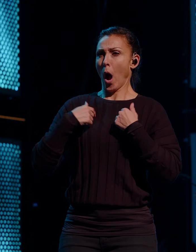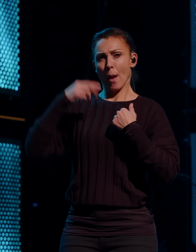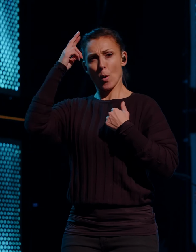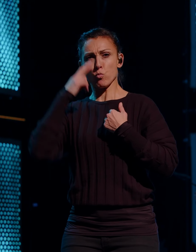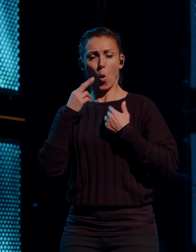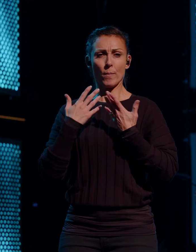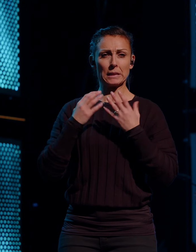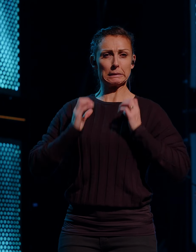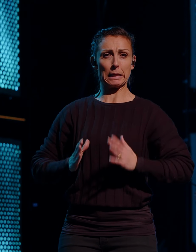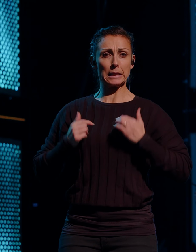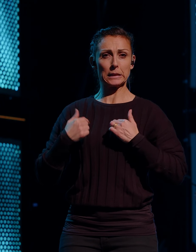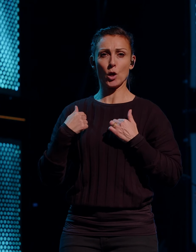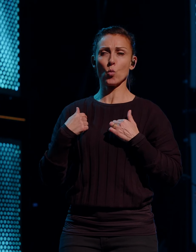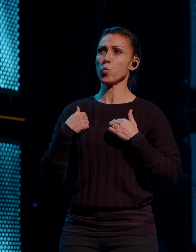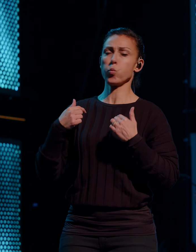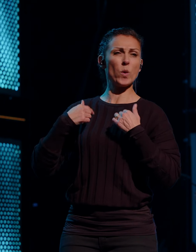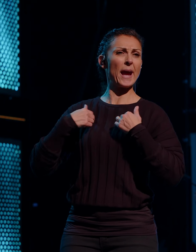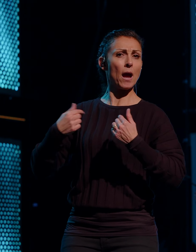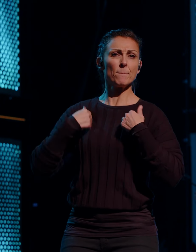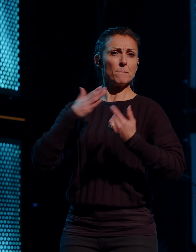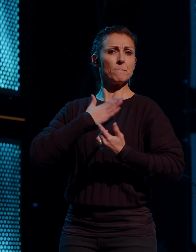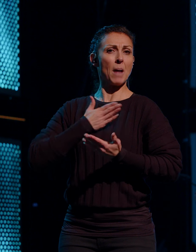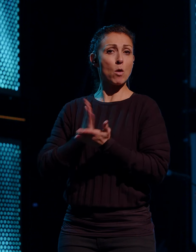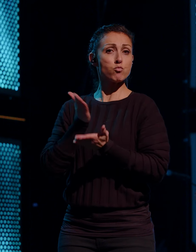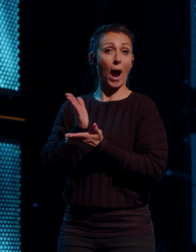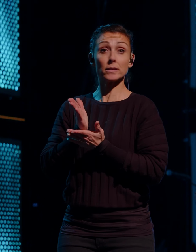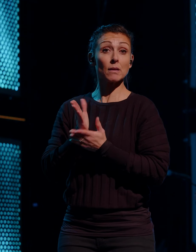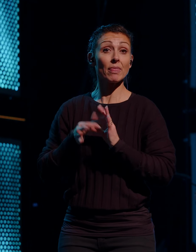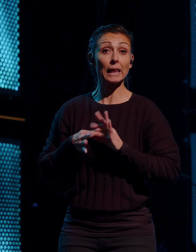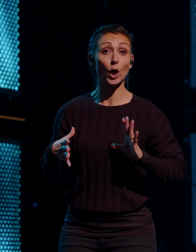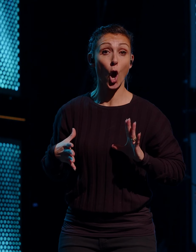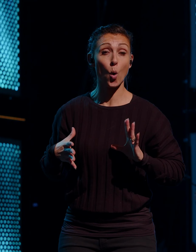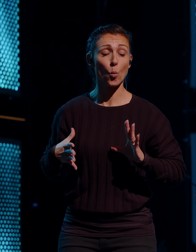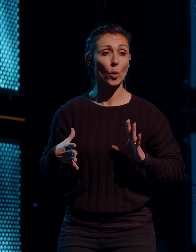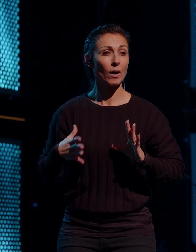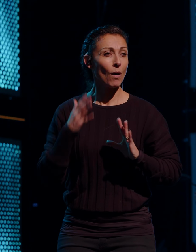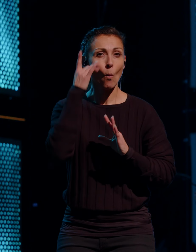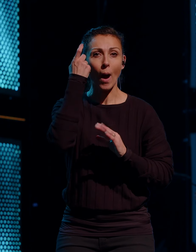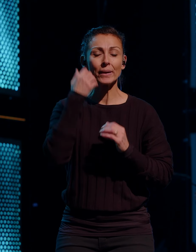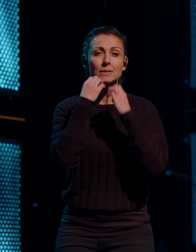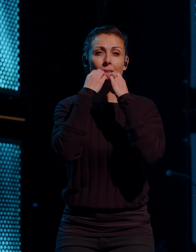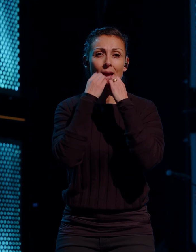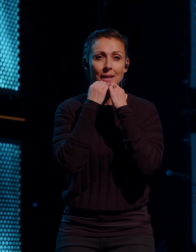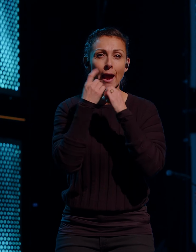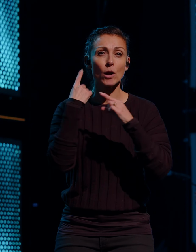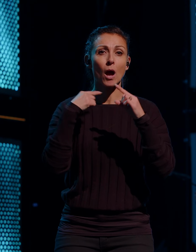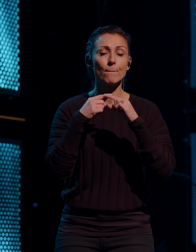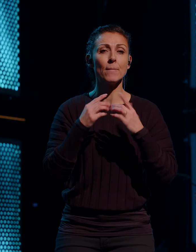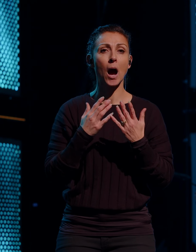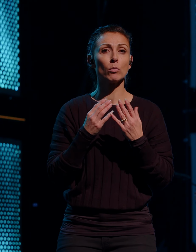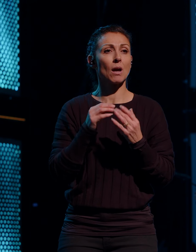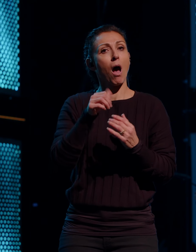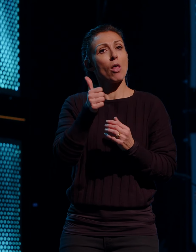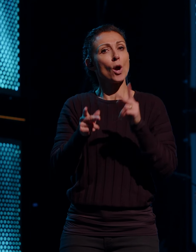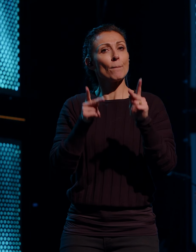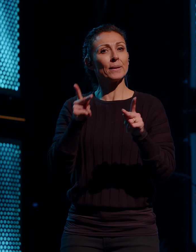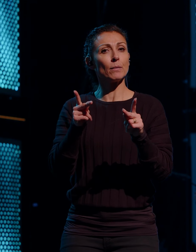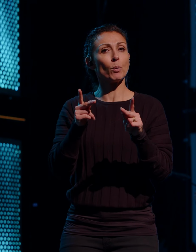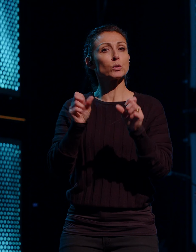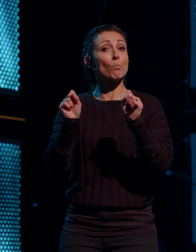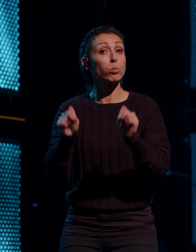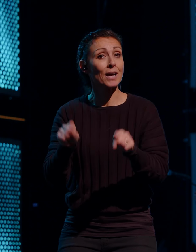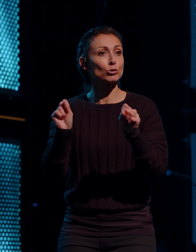comfort. And oh, would that be true for us? Would that be true for me? Because I have to fight against that. Acts 16